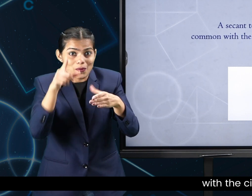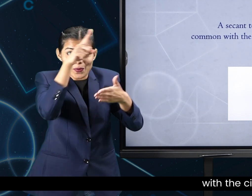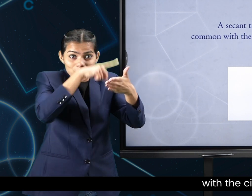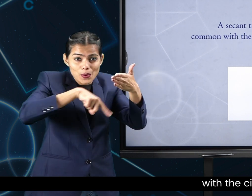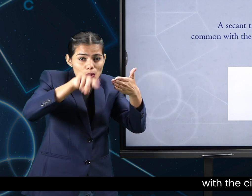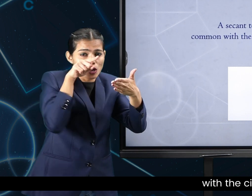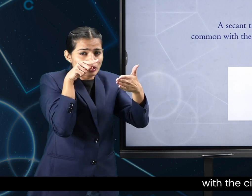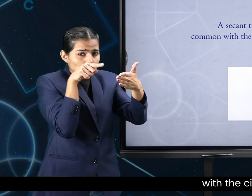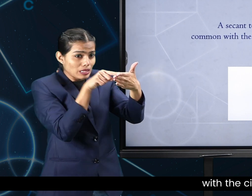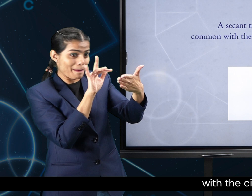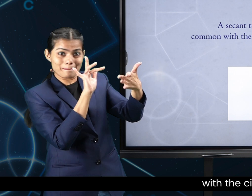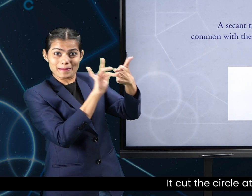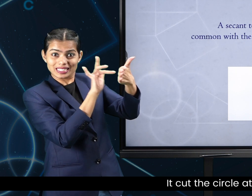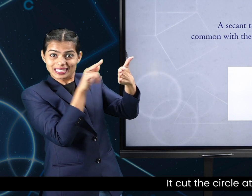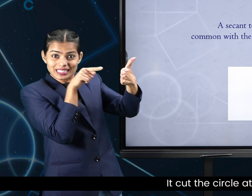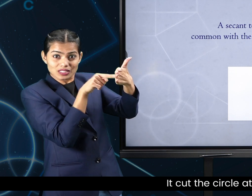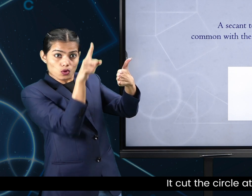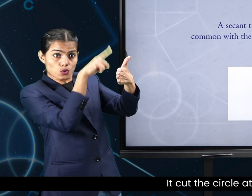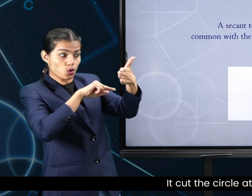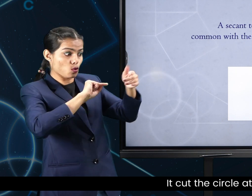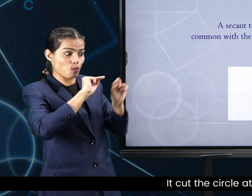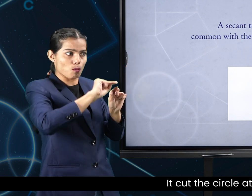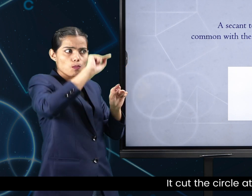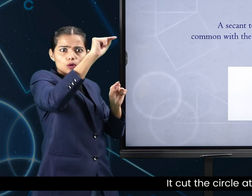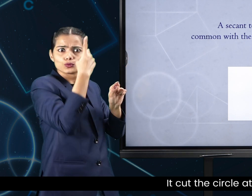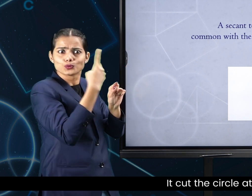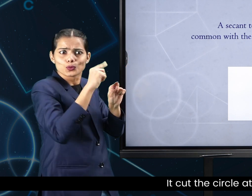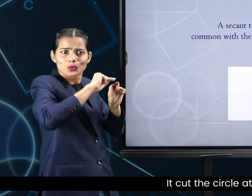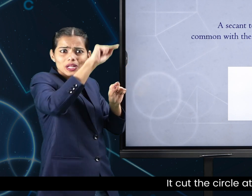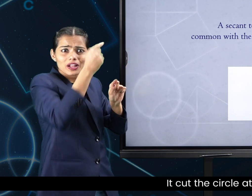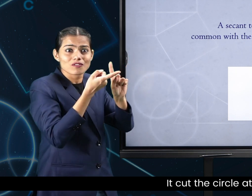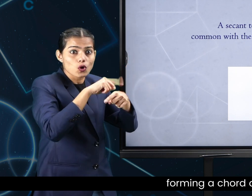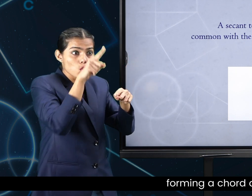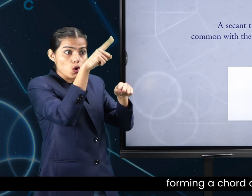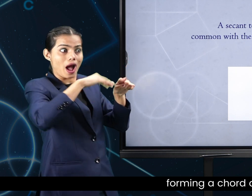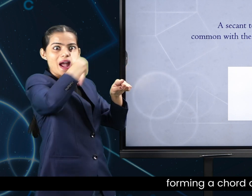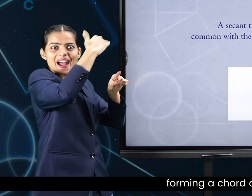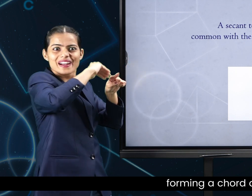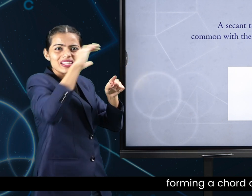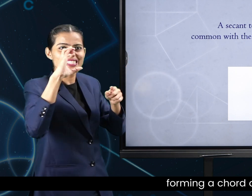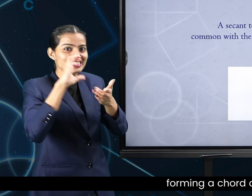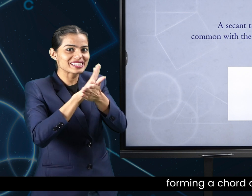circle. It cuts the circle at 2 points, forming a chord of the